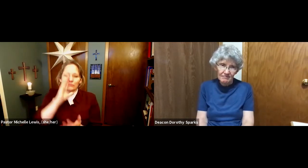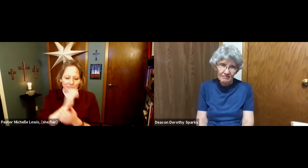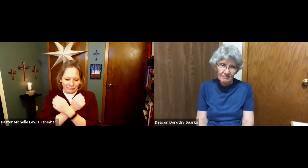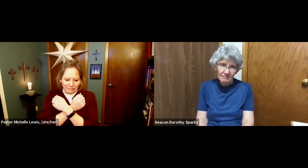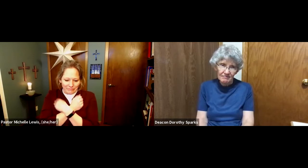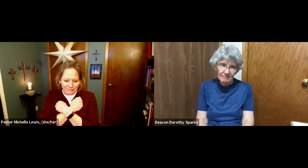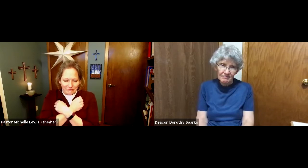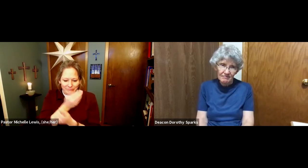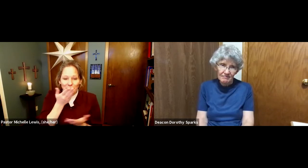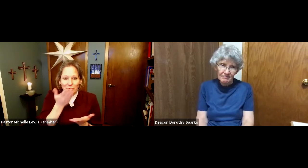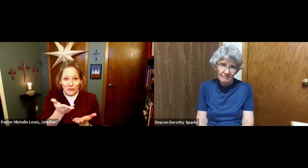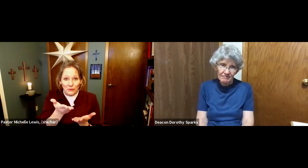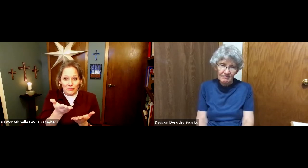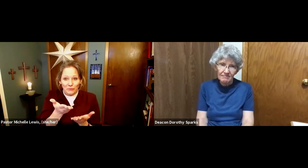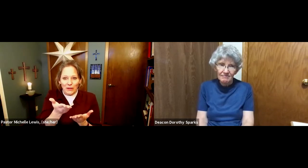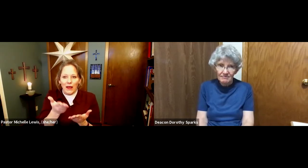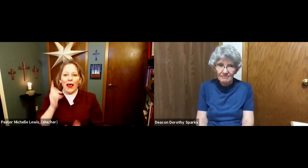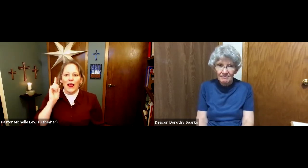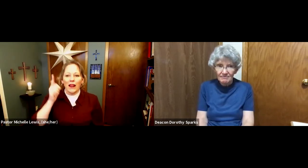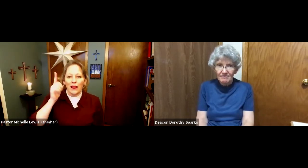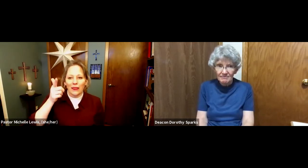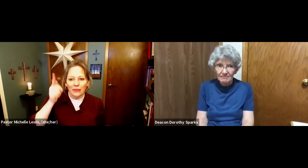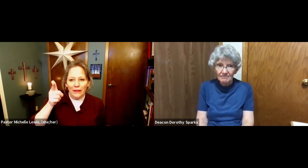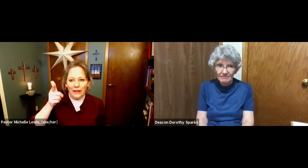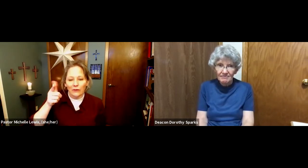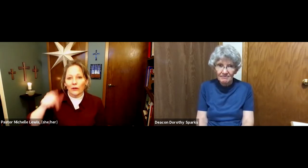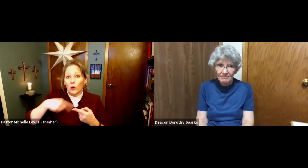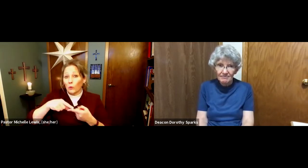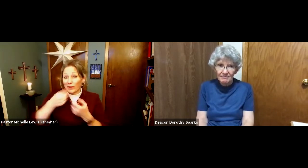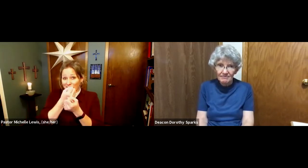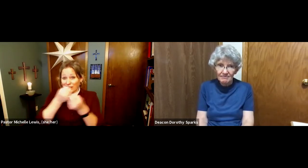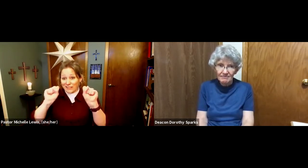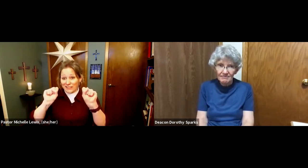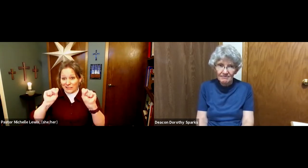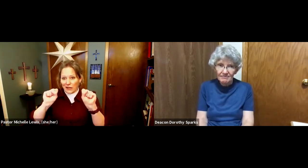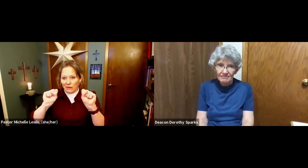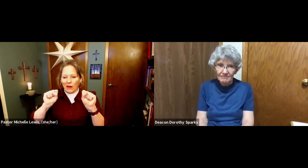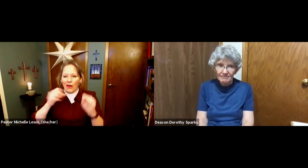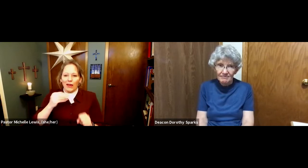reminder that God loves you, even if you're not baptized.